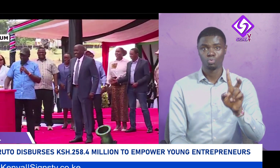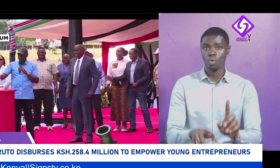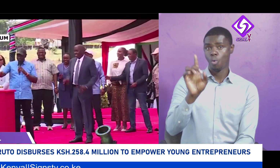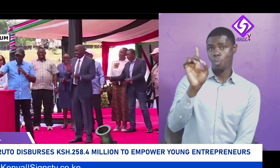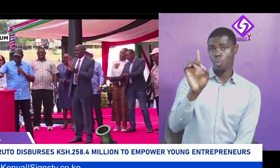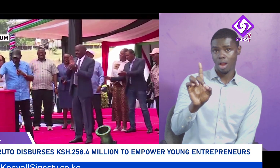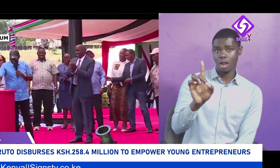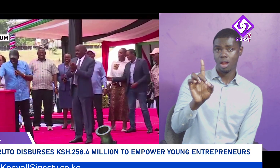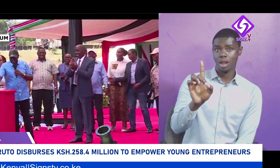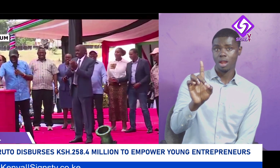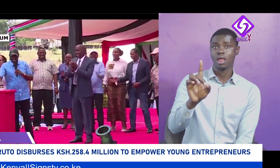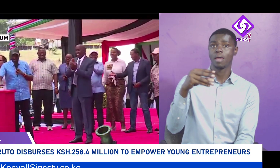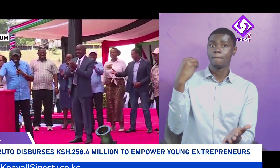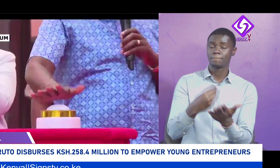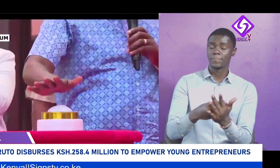1. Pesa mfukoni!